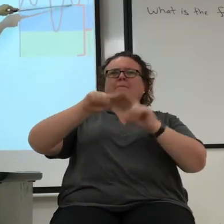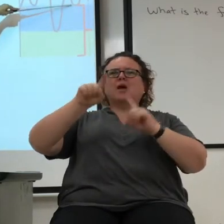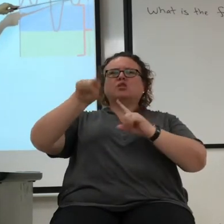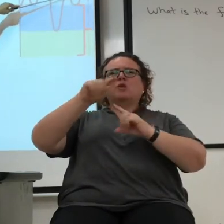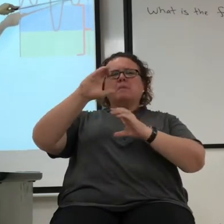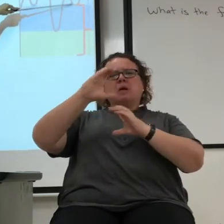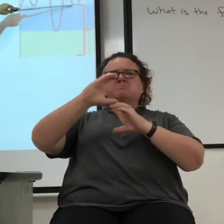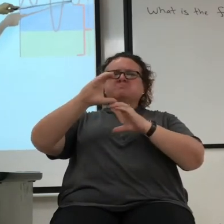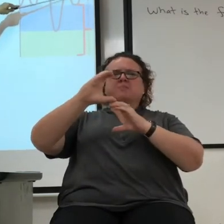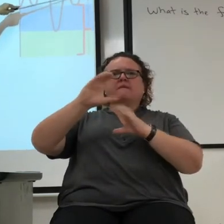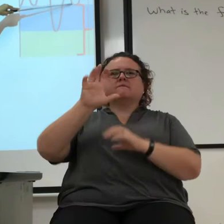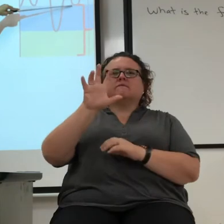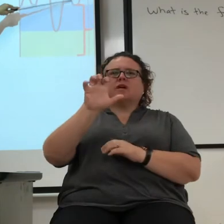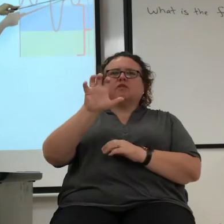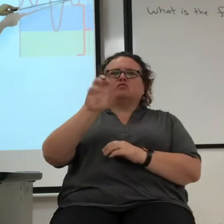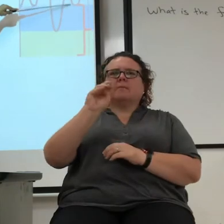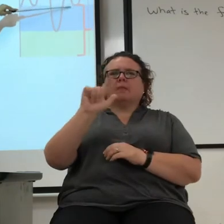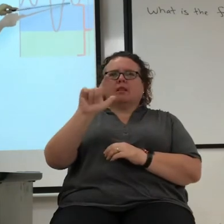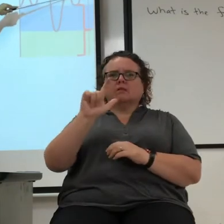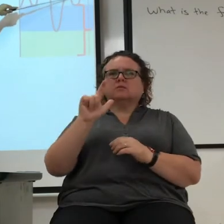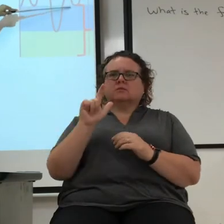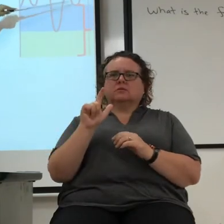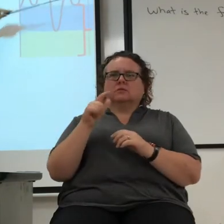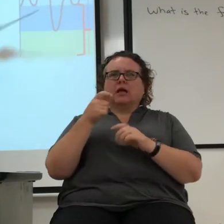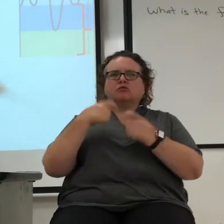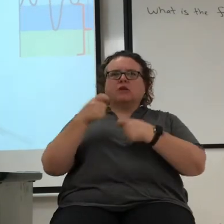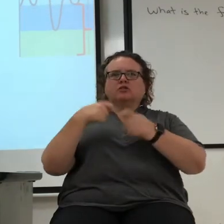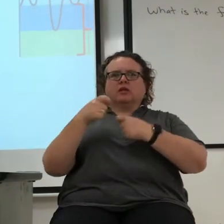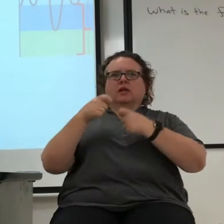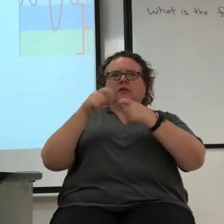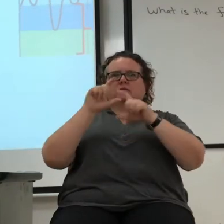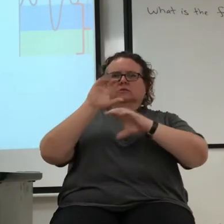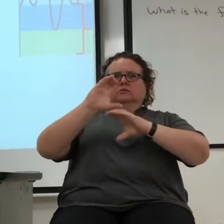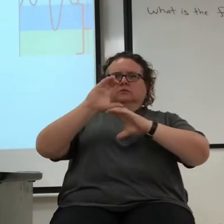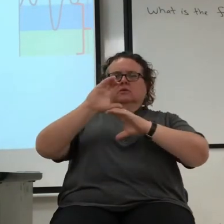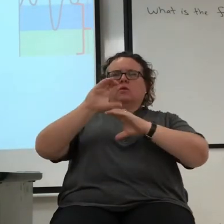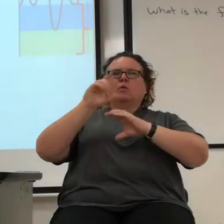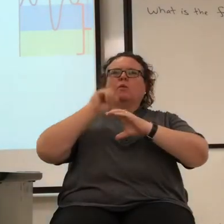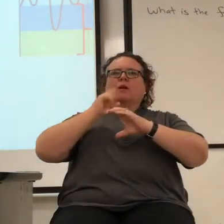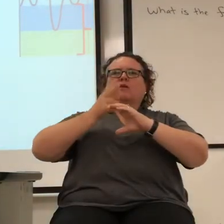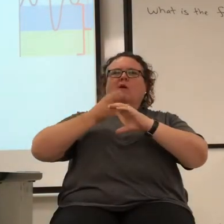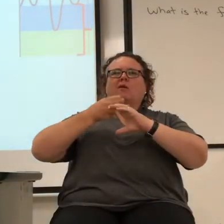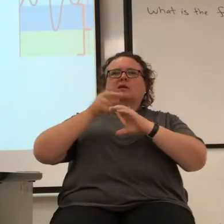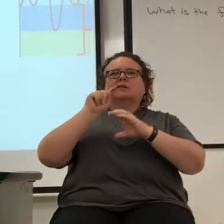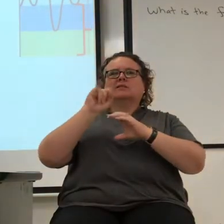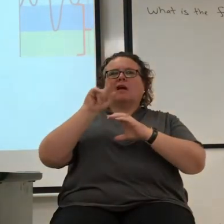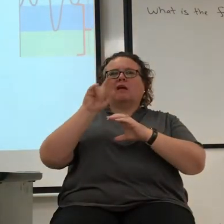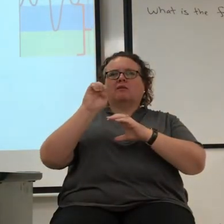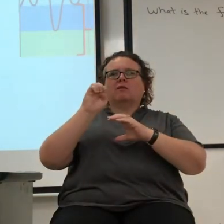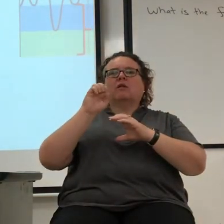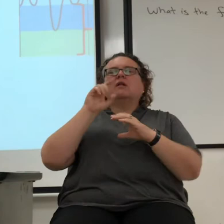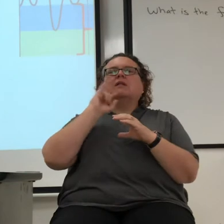500 mils, exchanging that back and forth. Call it tidal volume, like the tide is coming